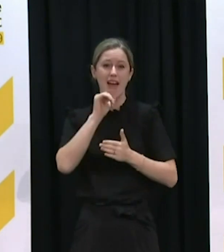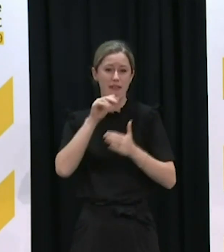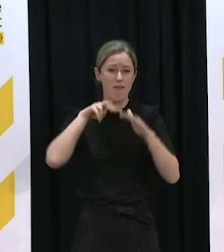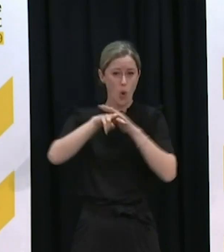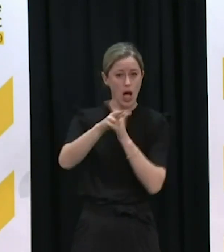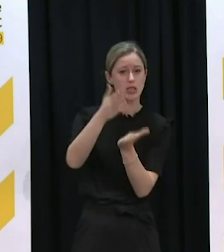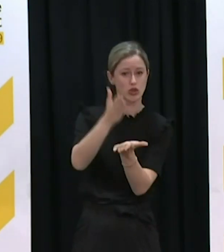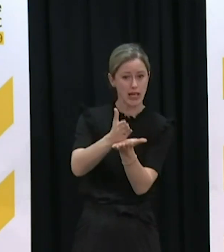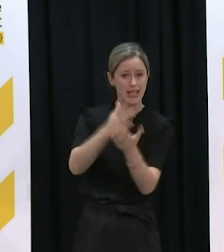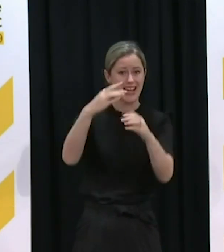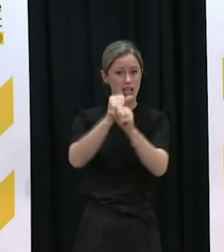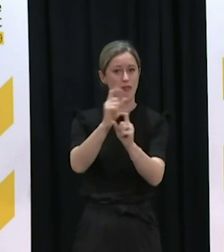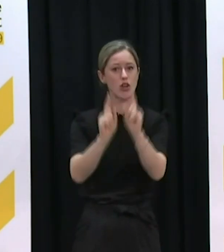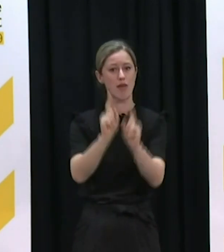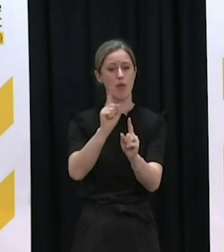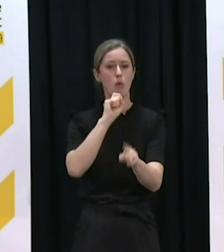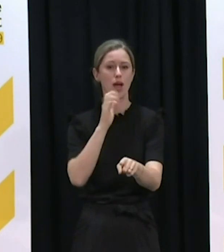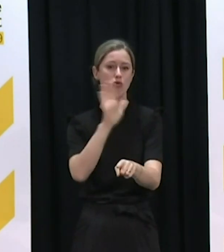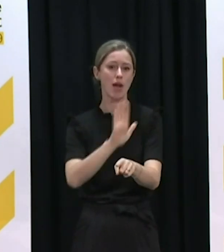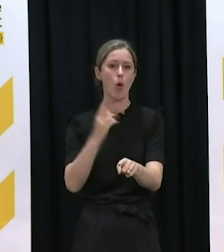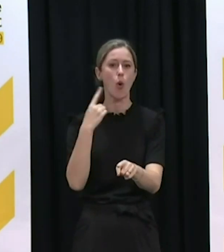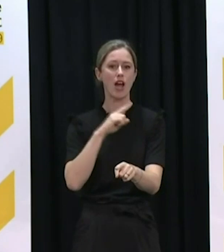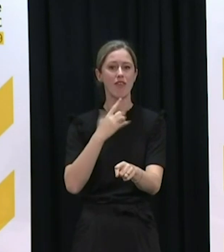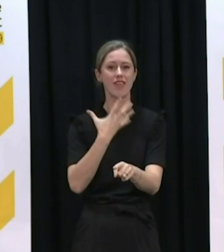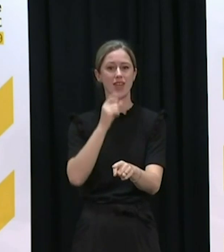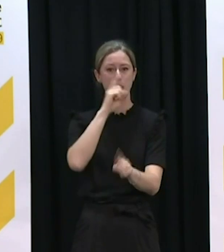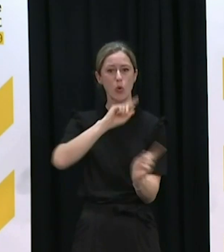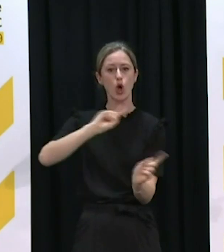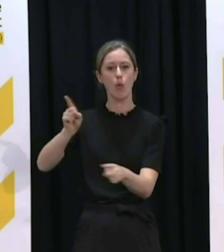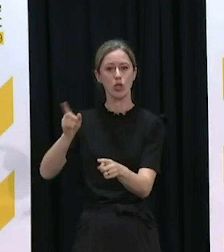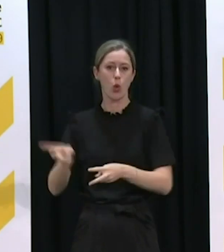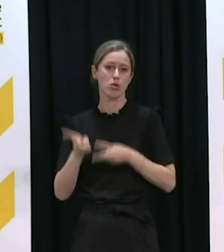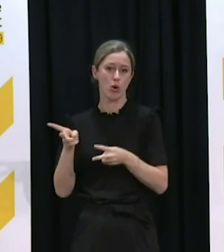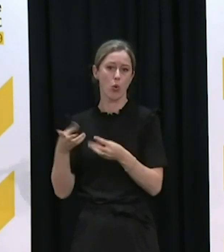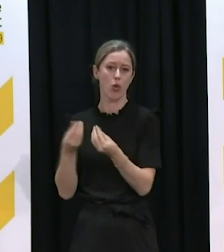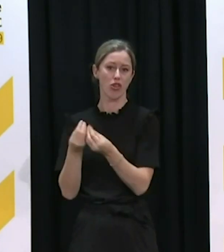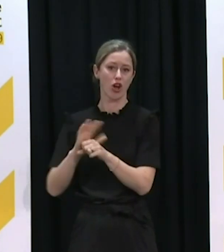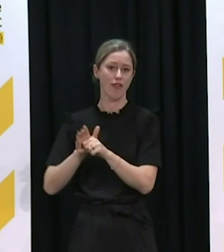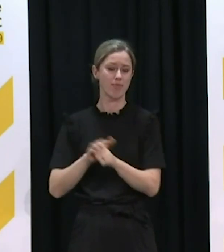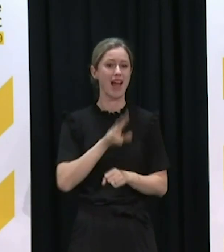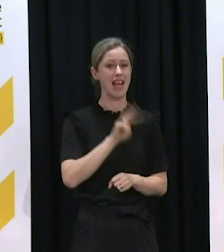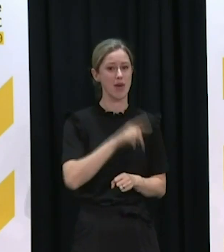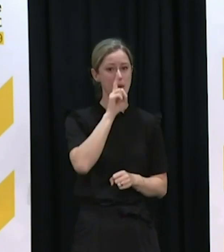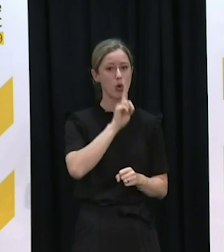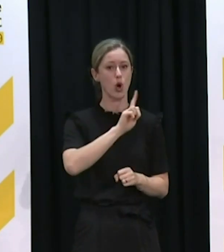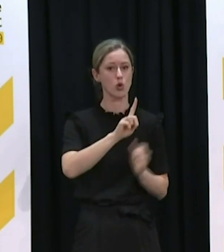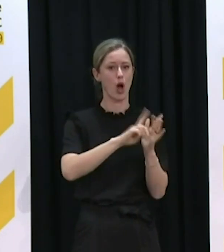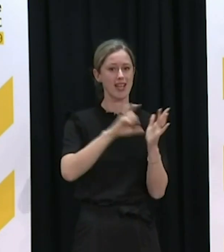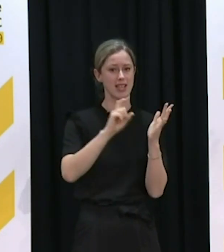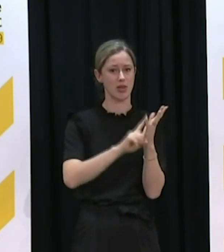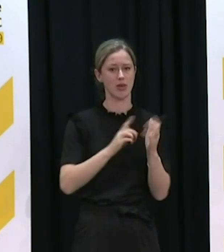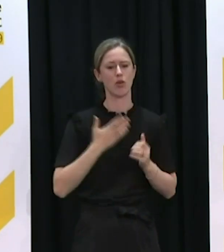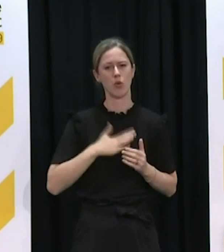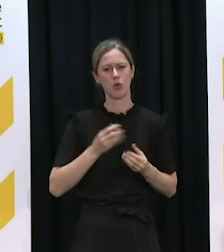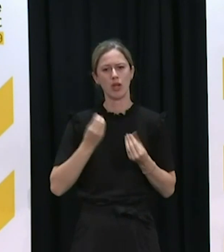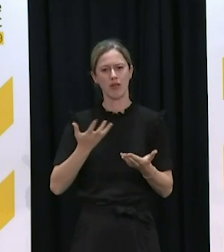reiterate, the modelling predicts each week around 150 new hospitalisations and around 11 ICU admissions. But I do want to put that